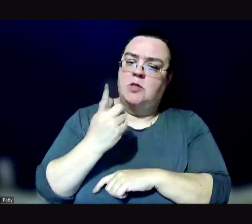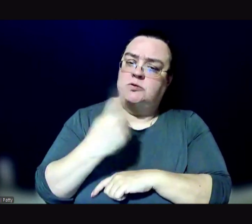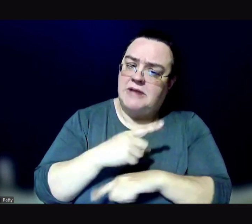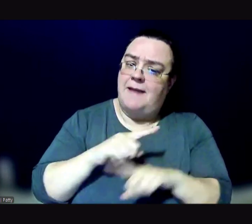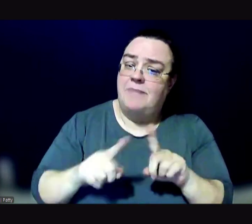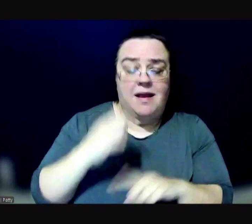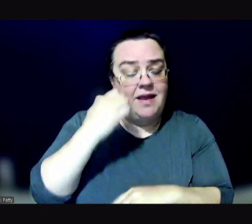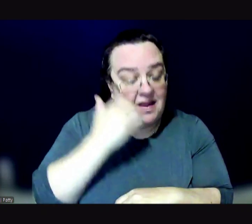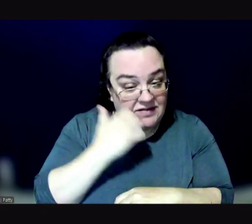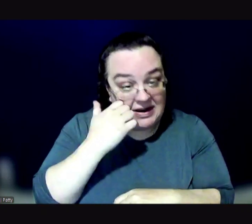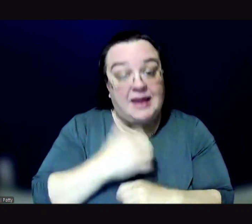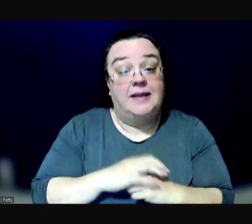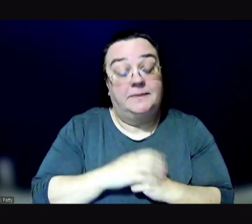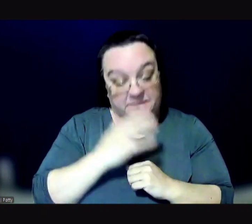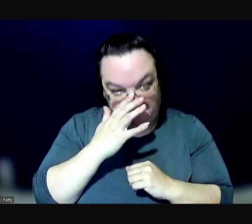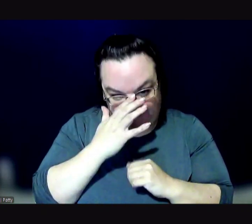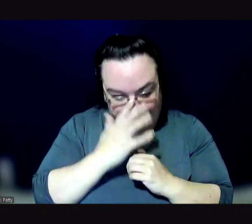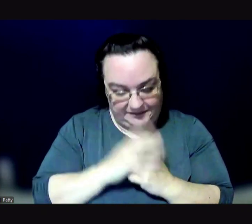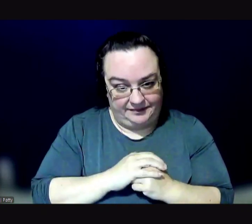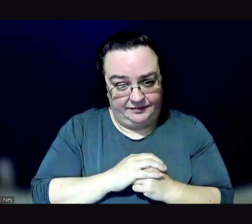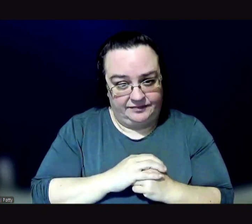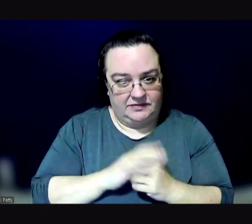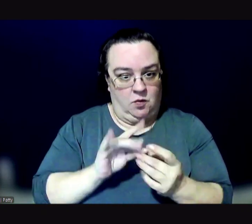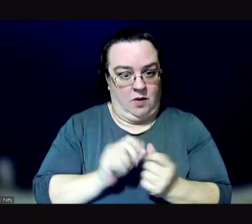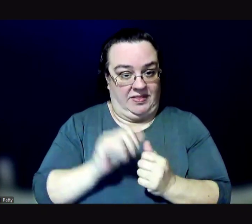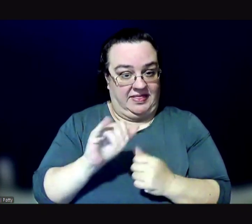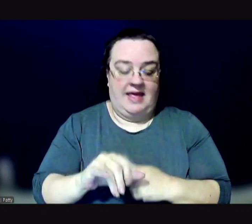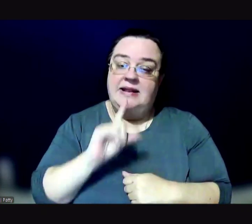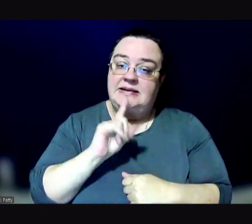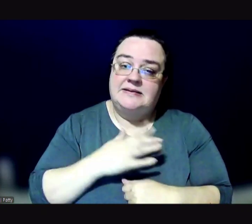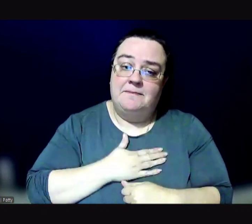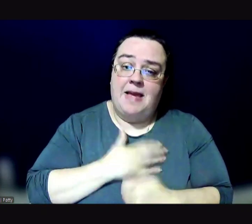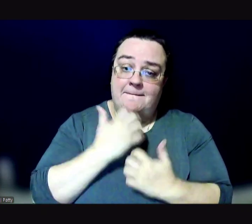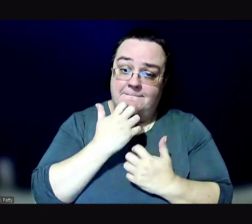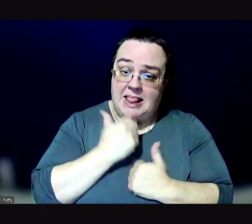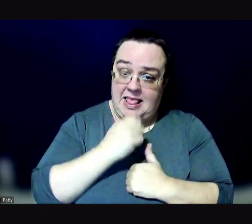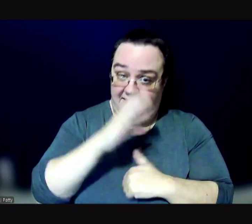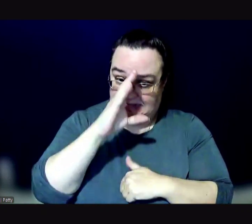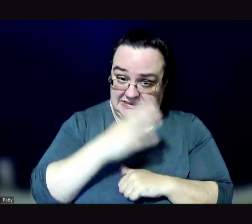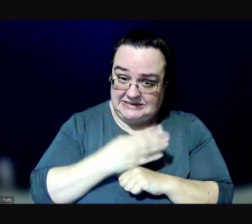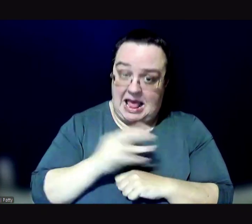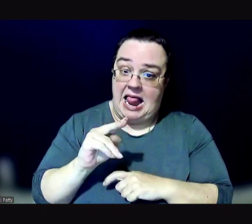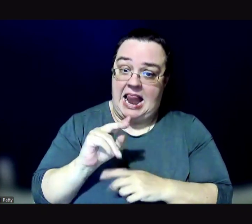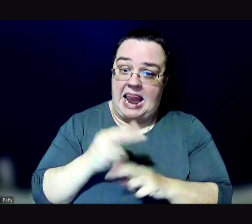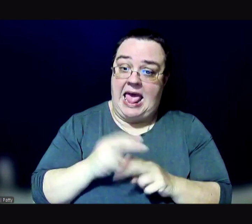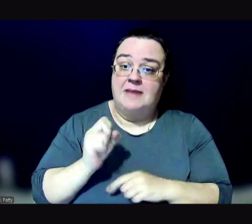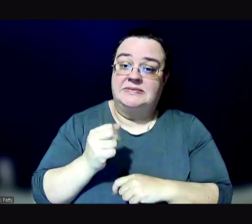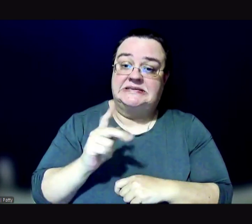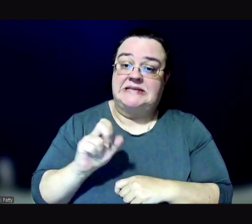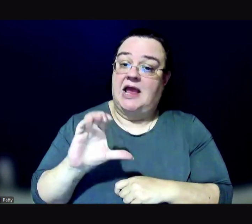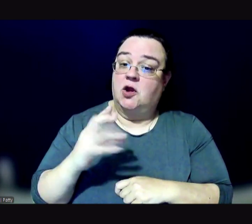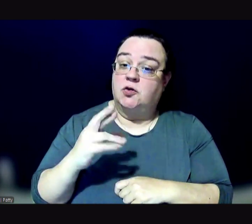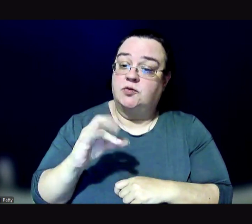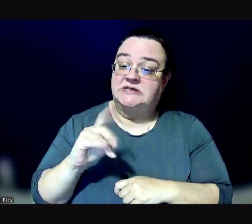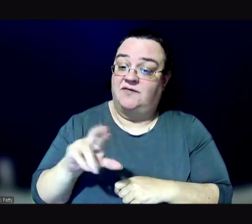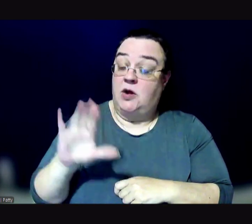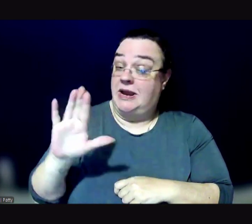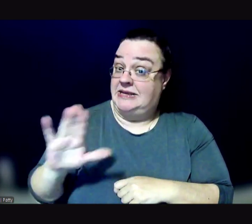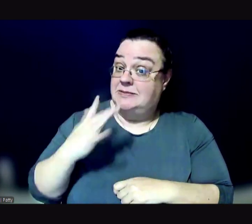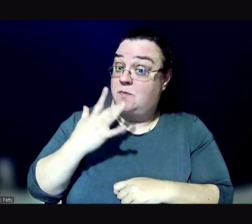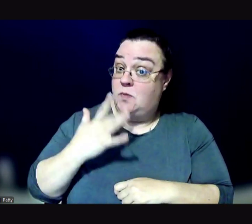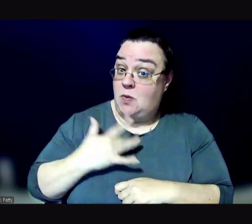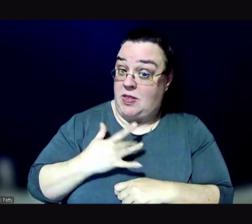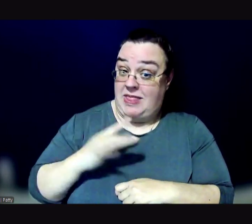regarding that, it is my beloved son, namesake Christopher's 8th birthday this Saturday, so I